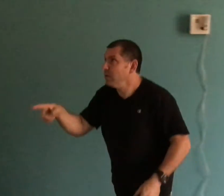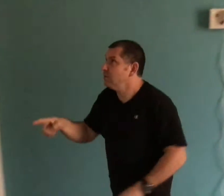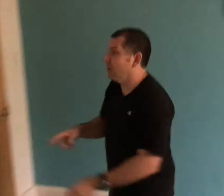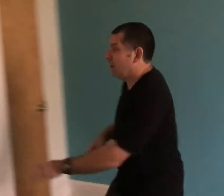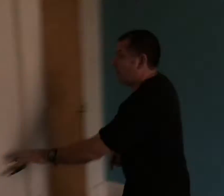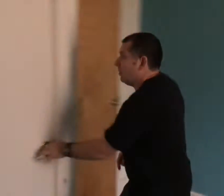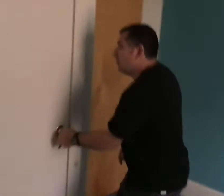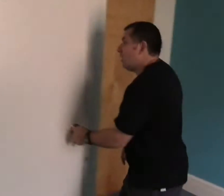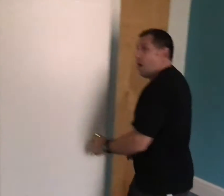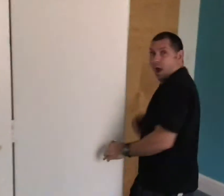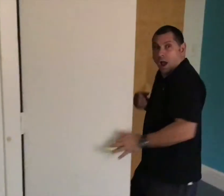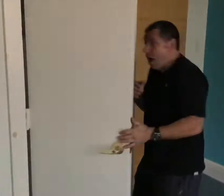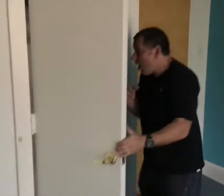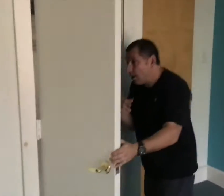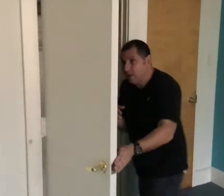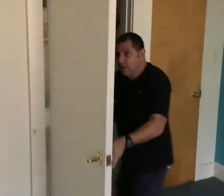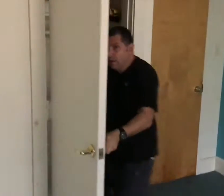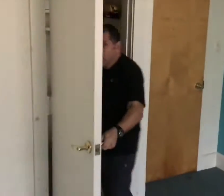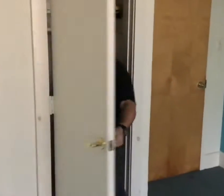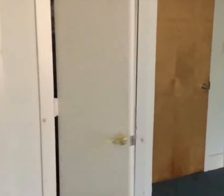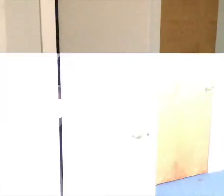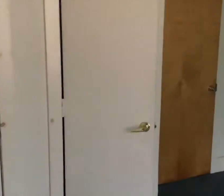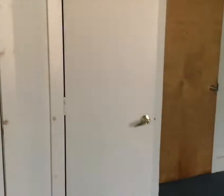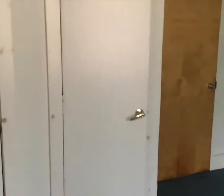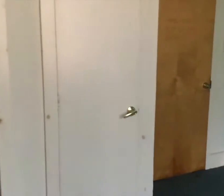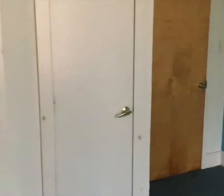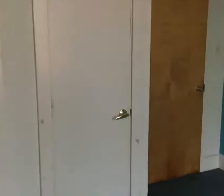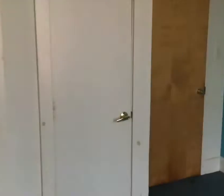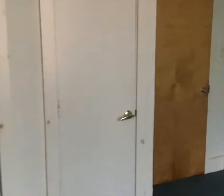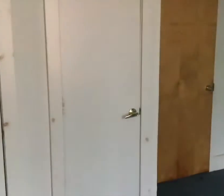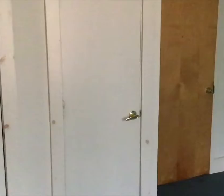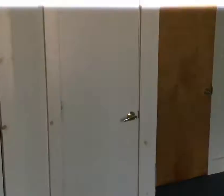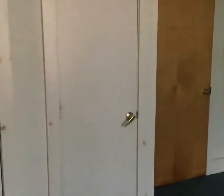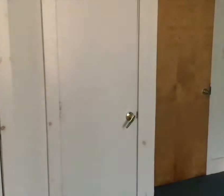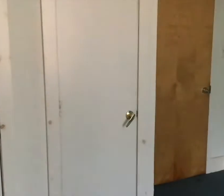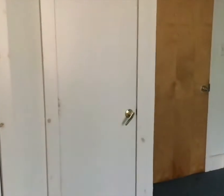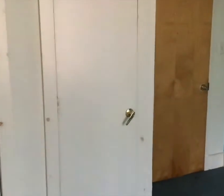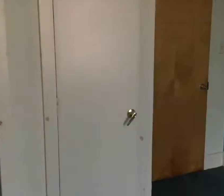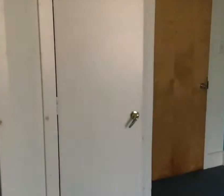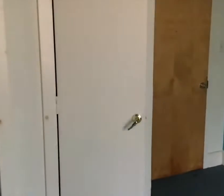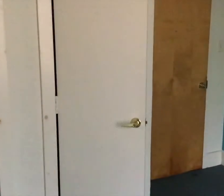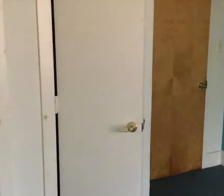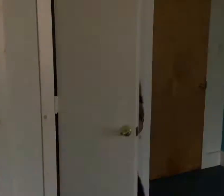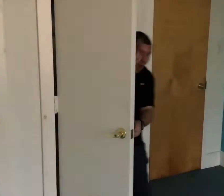don't hide either. Don't go in the closet and hide because you're scared that there's a fire.